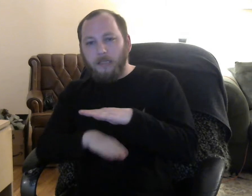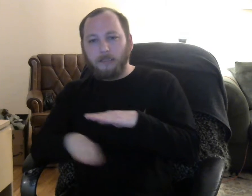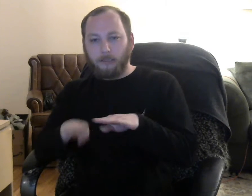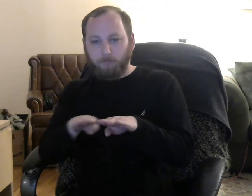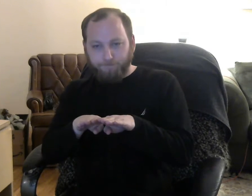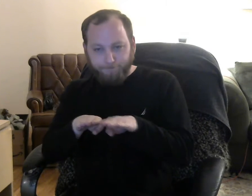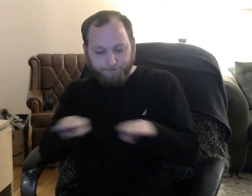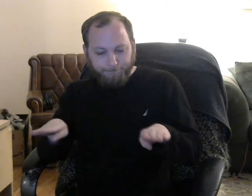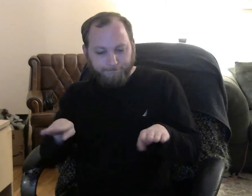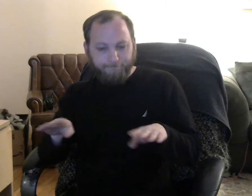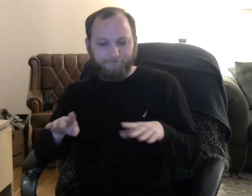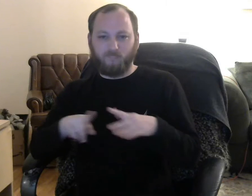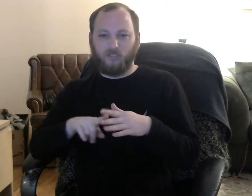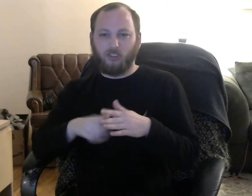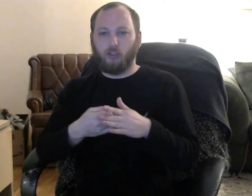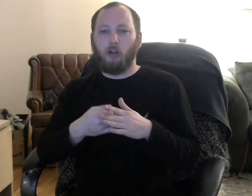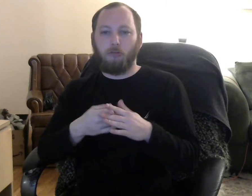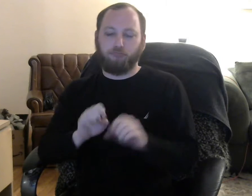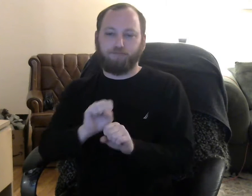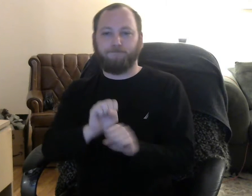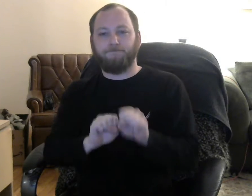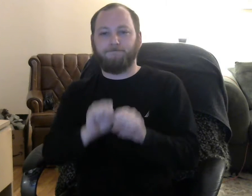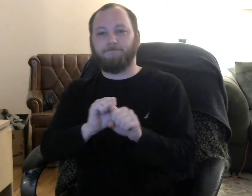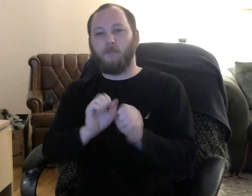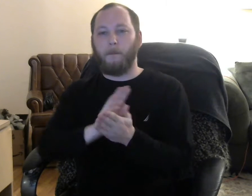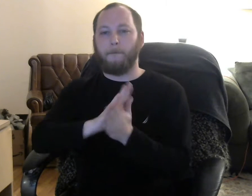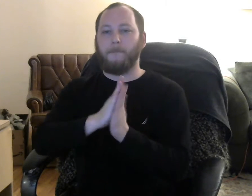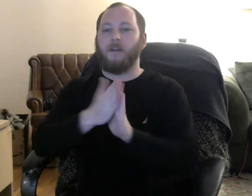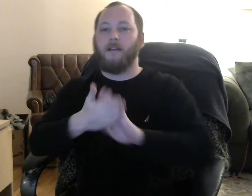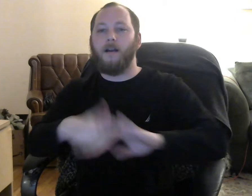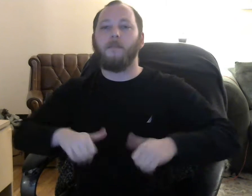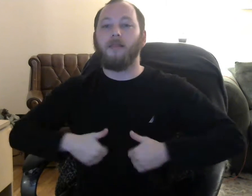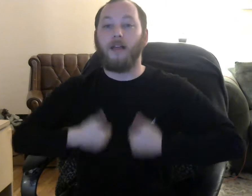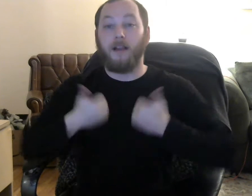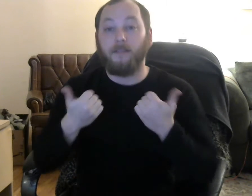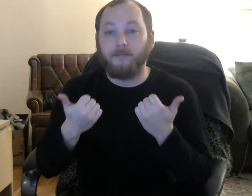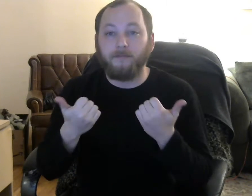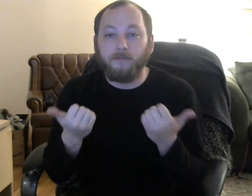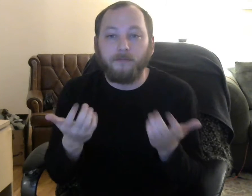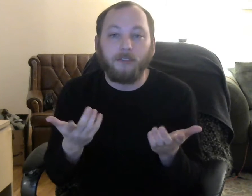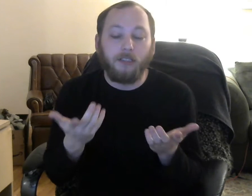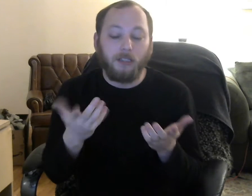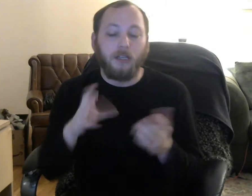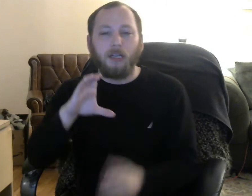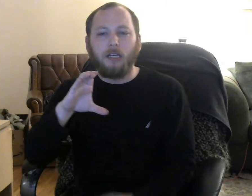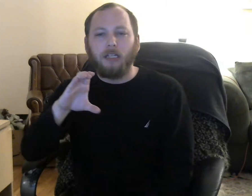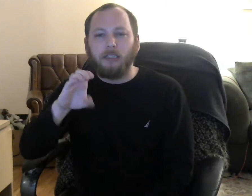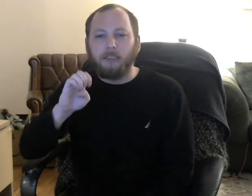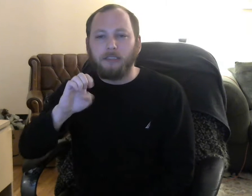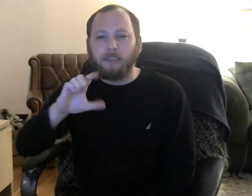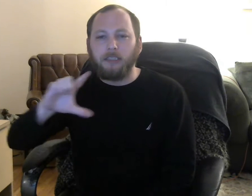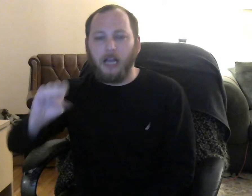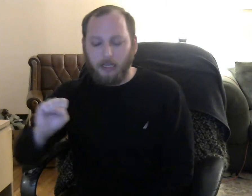super small things, cells in and of themselves are incredibly complex. And if you compare them to an atomic scale, they're